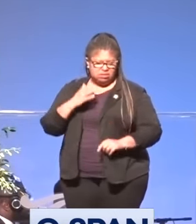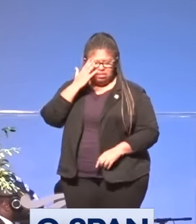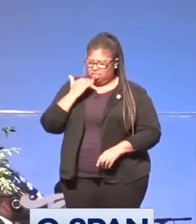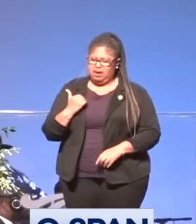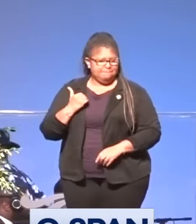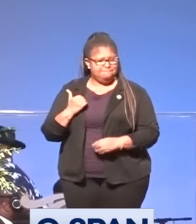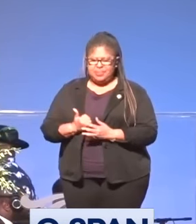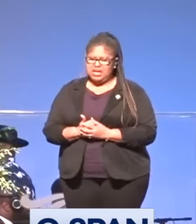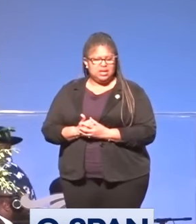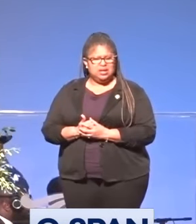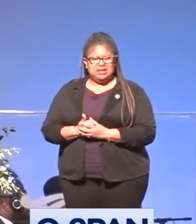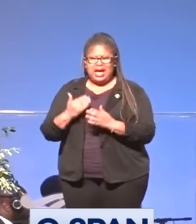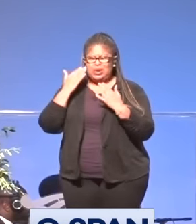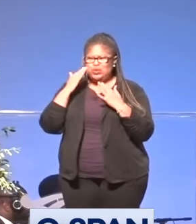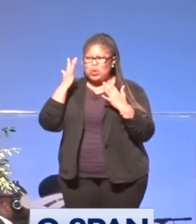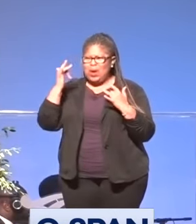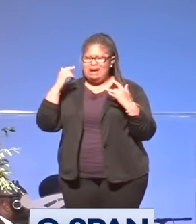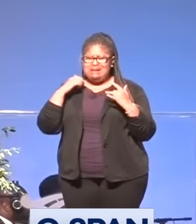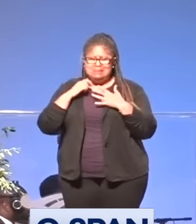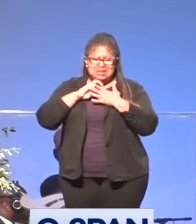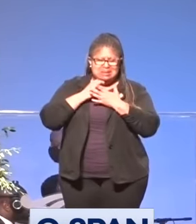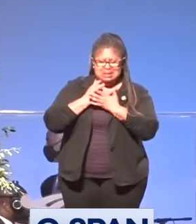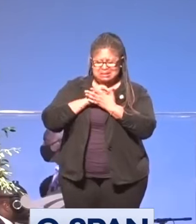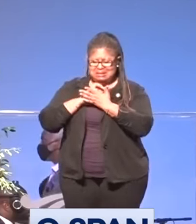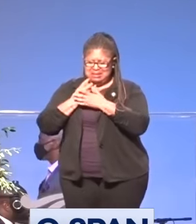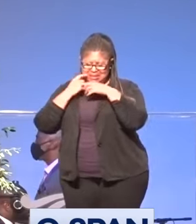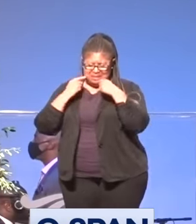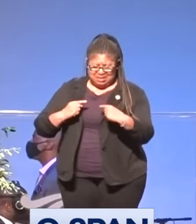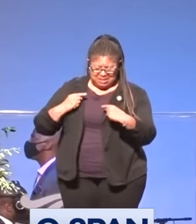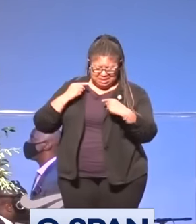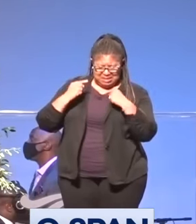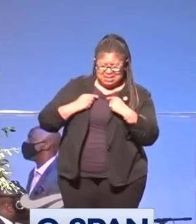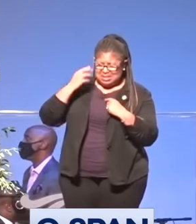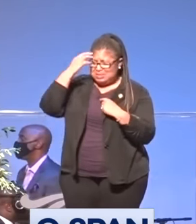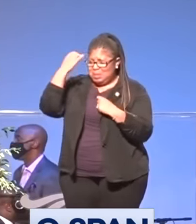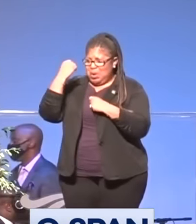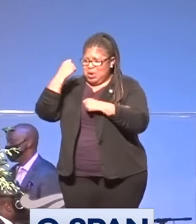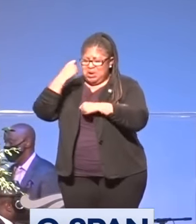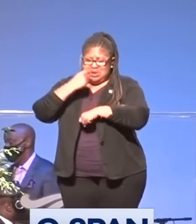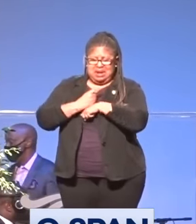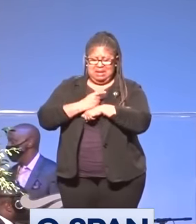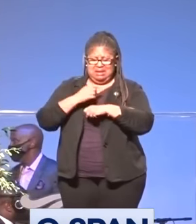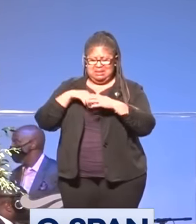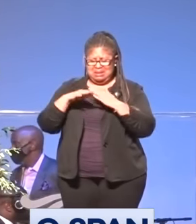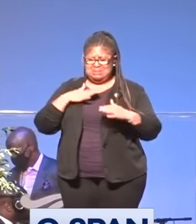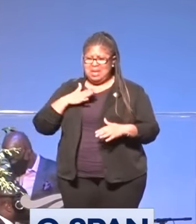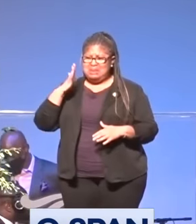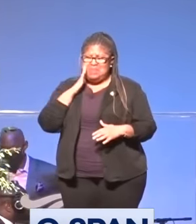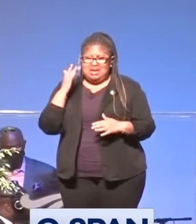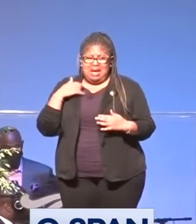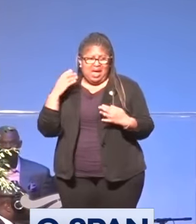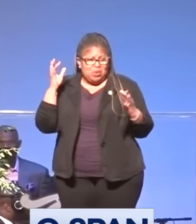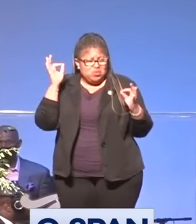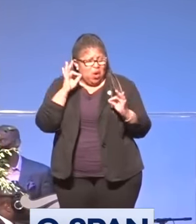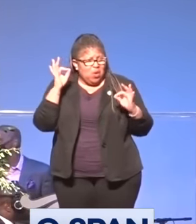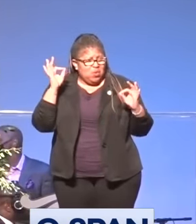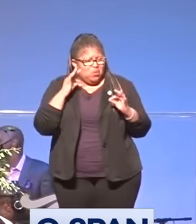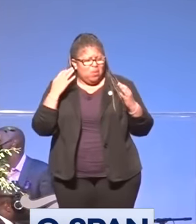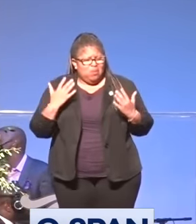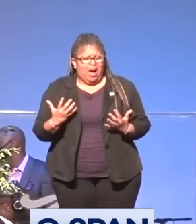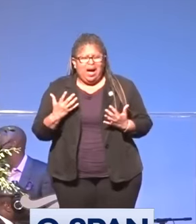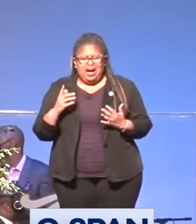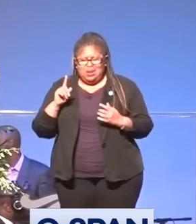I couldn't sleep. I was tossing and turning Memorial Day in my bed. I don't know why.